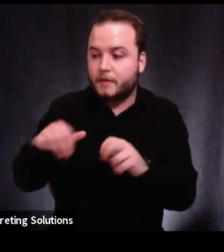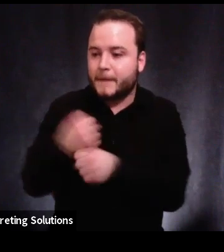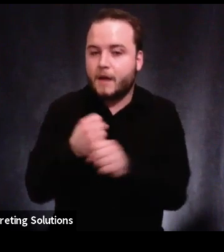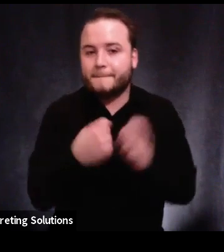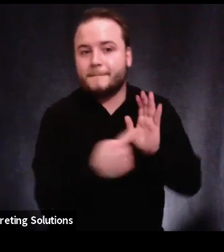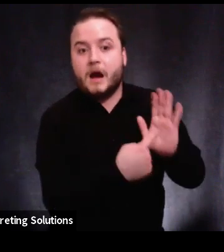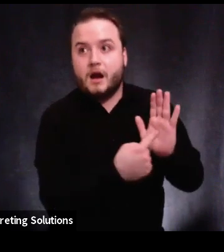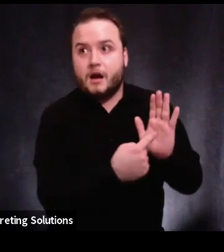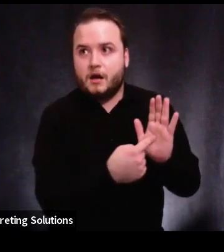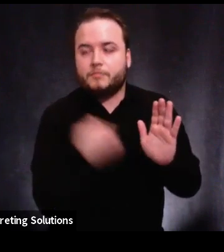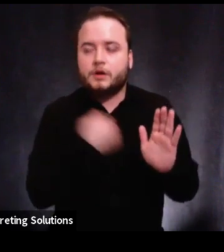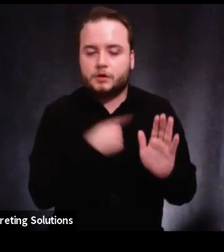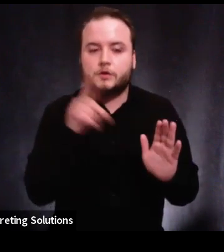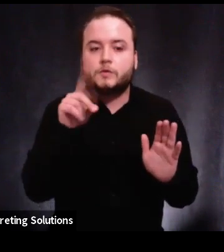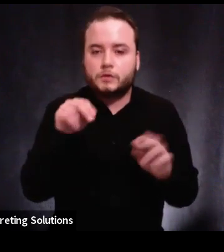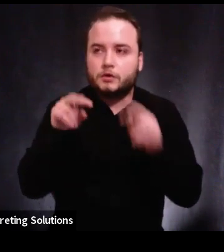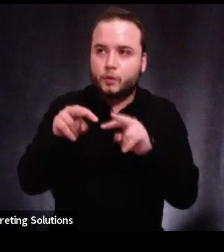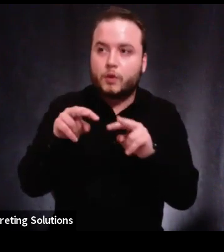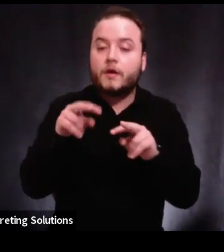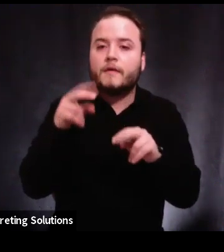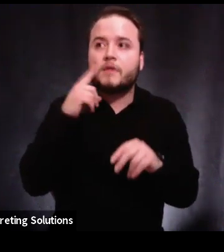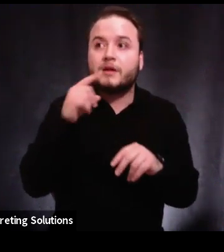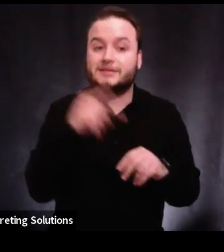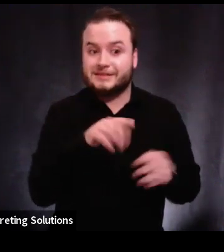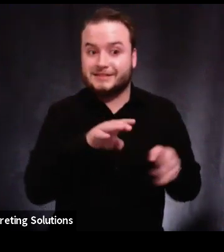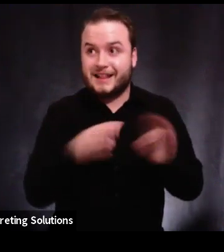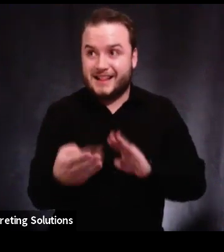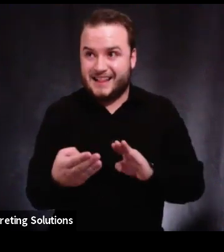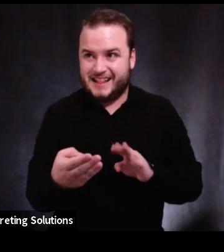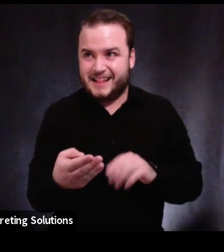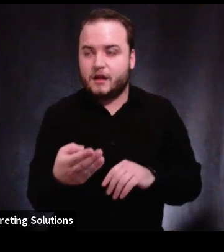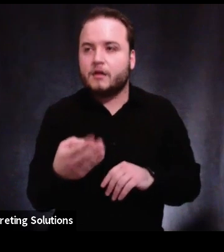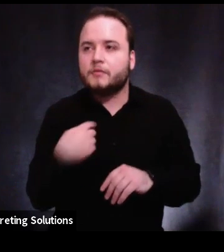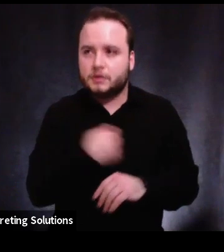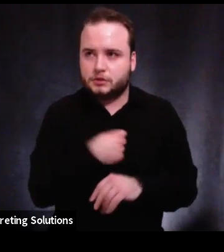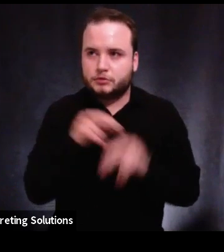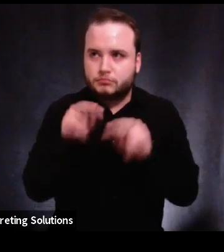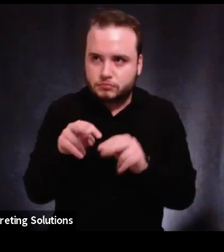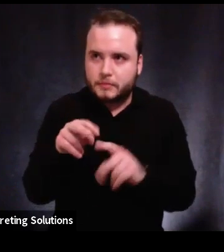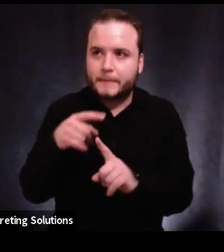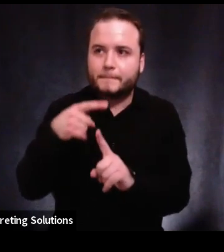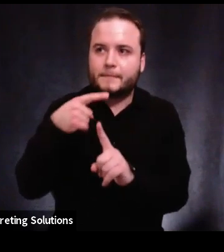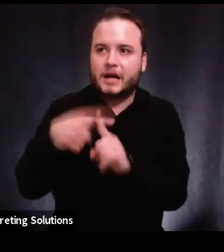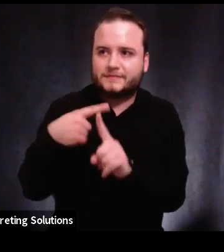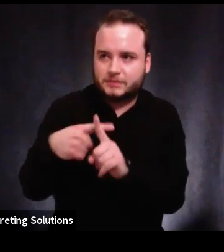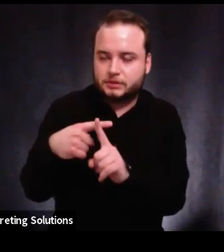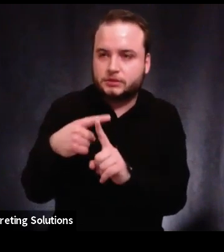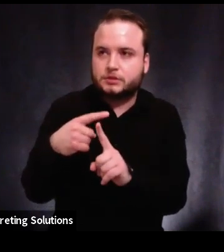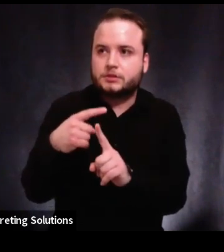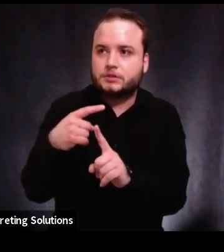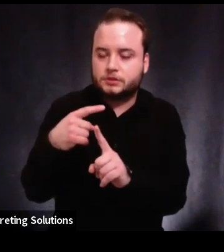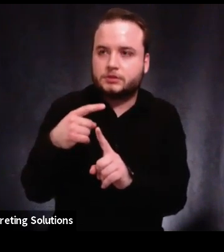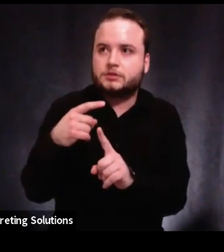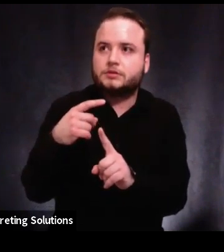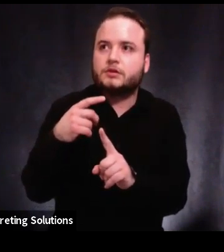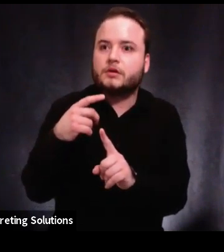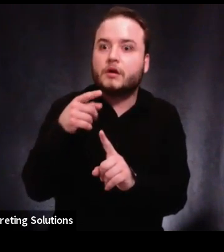positive information on COVID through death records, and that's why looking at death records